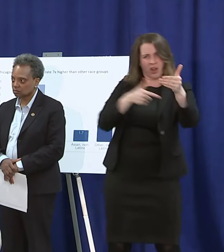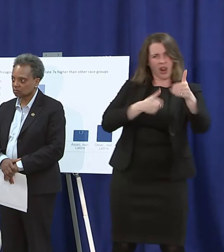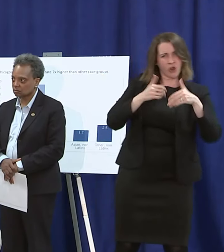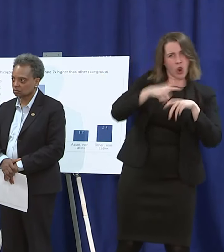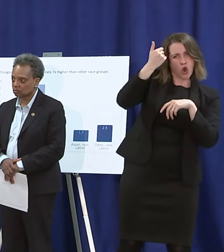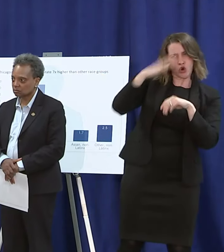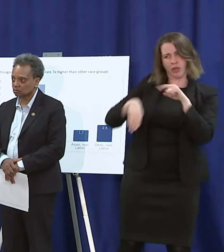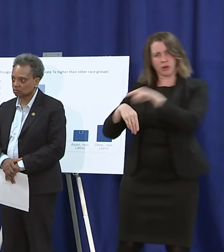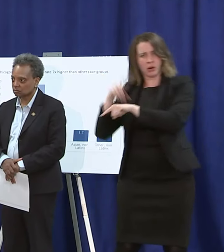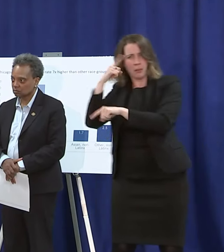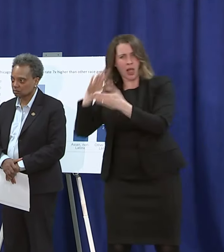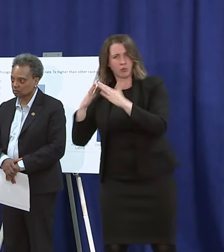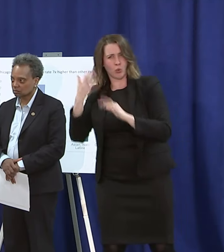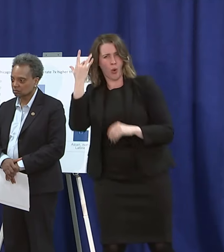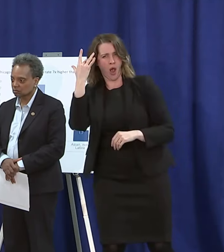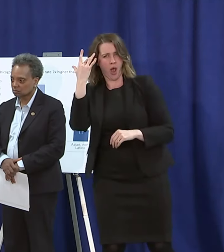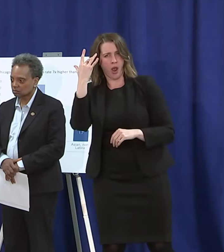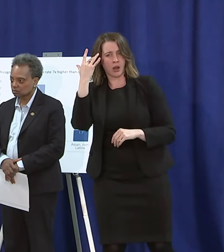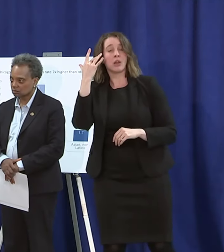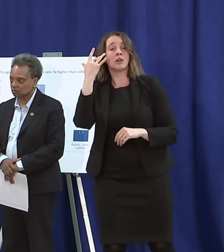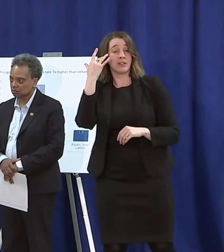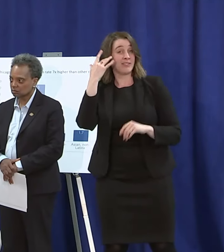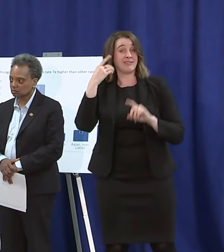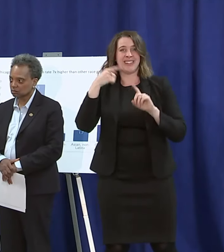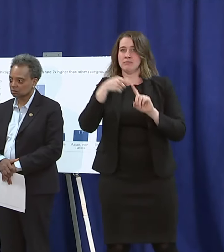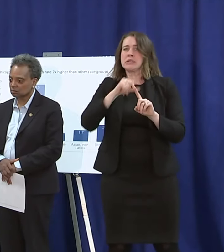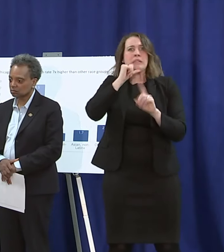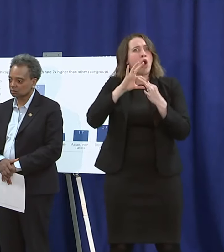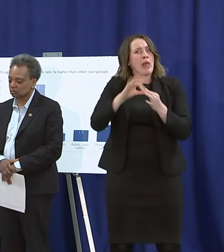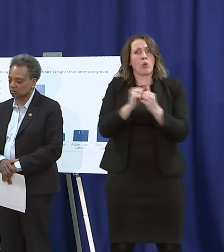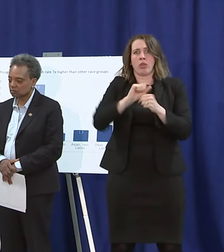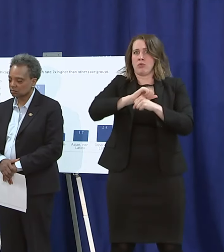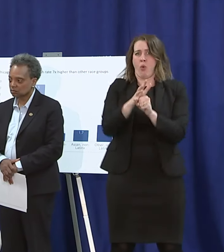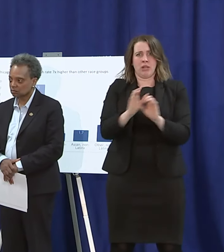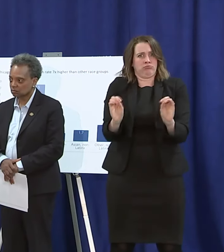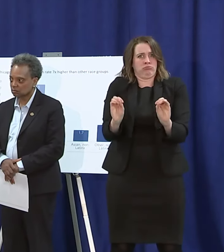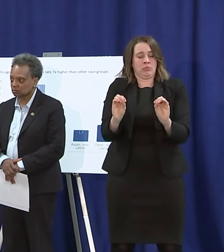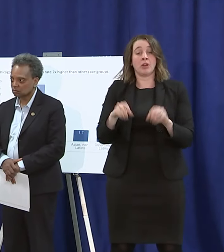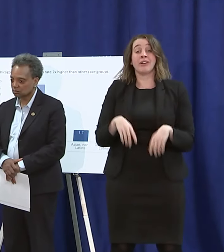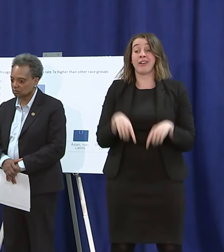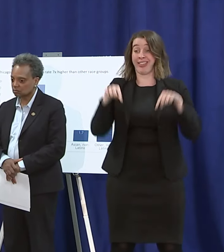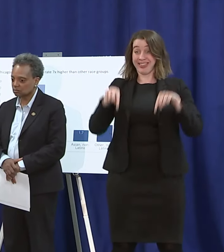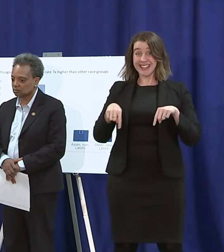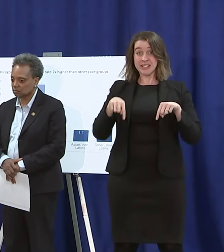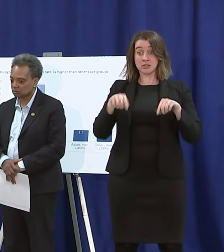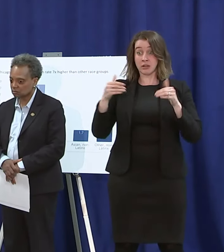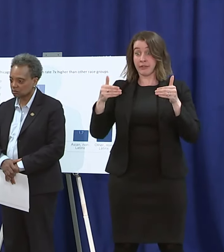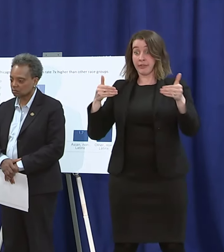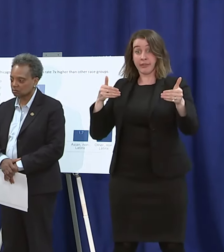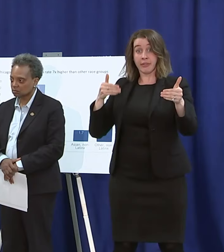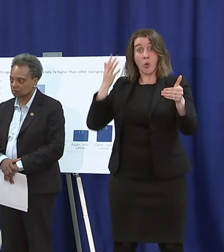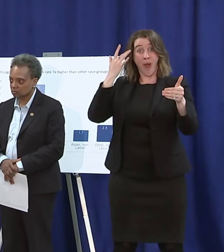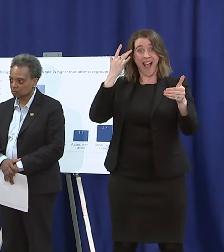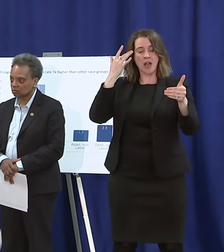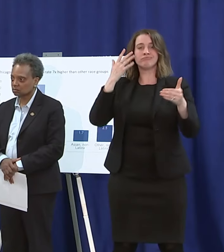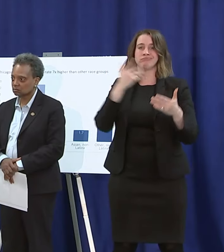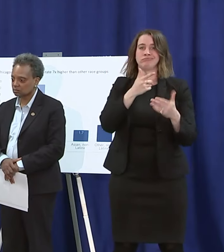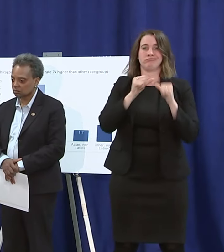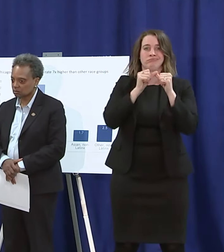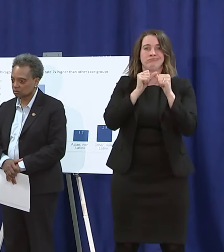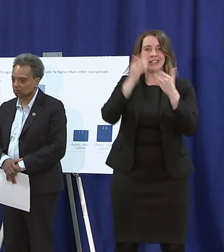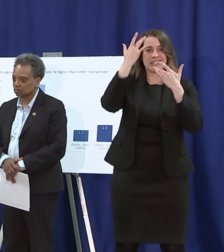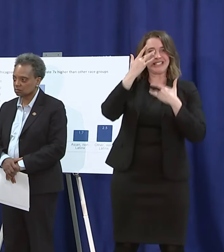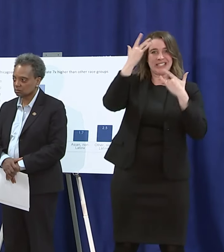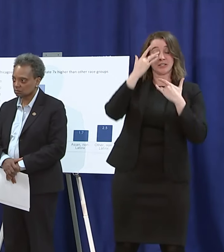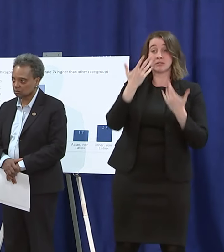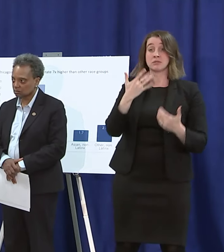biggest driver, more than half of that gap, is being driven by chronic diseases, cardiovascular